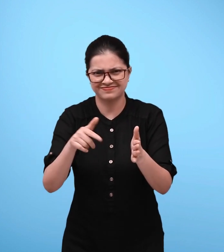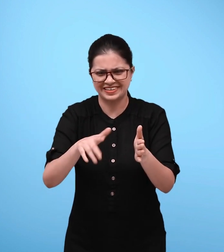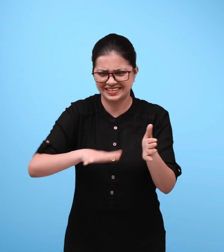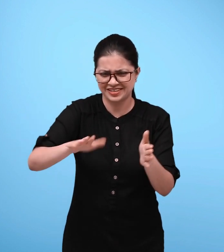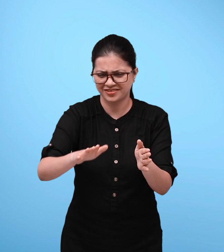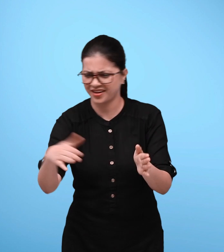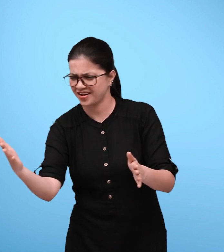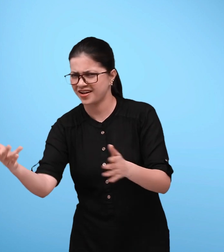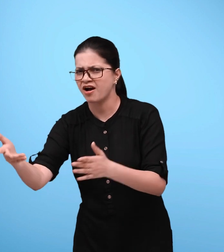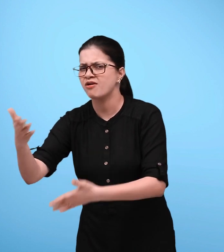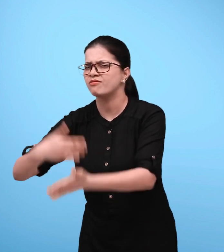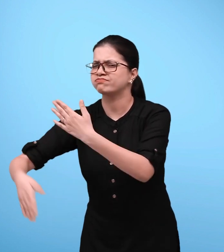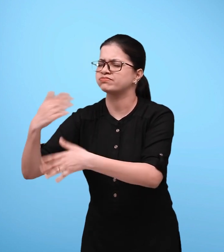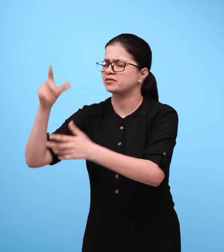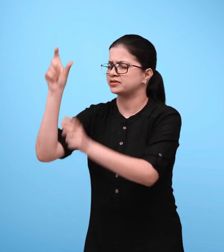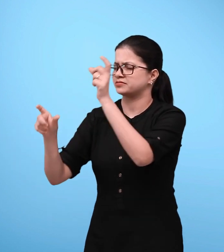must have used very good measurements of length